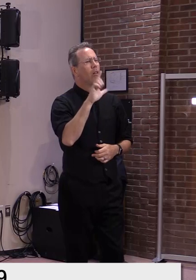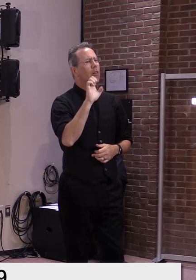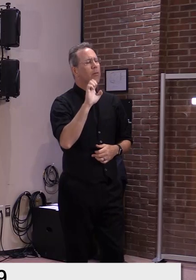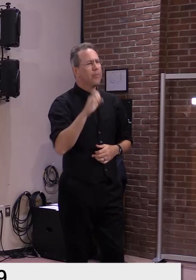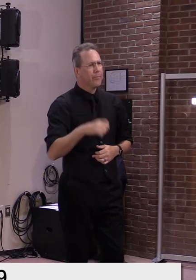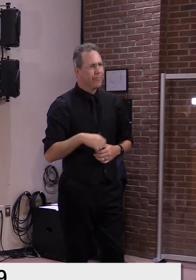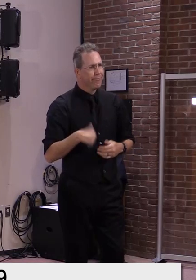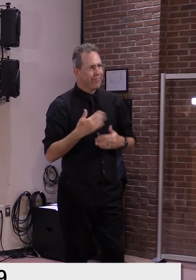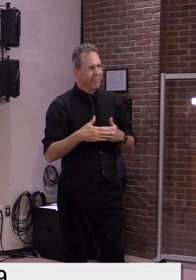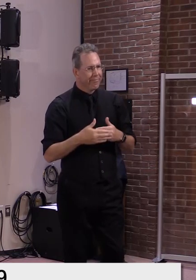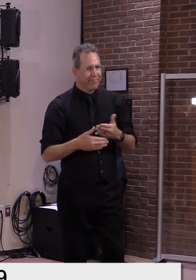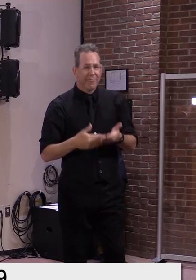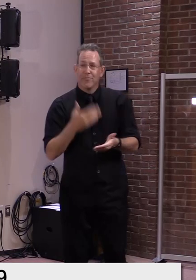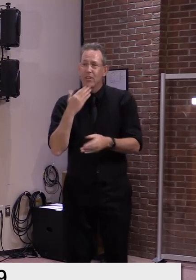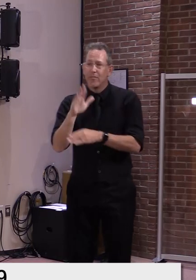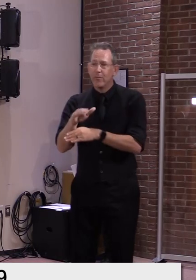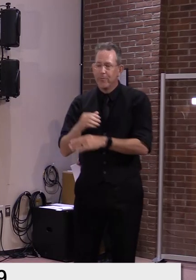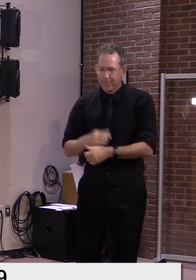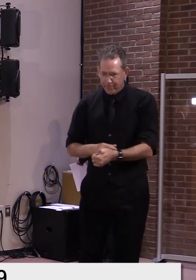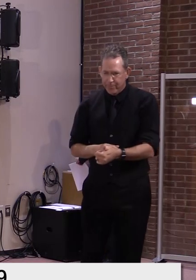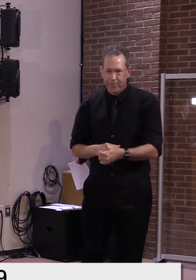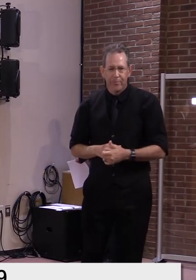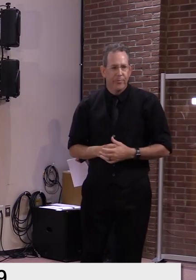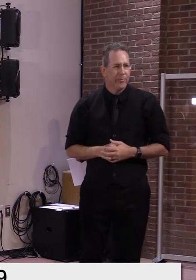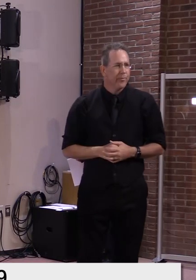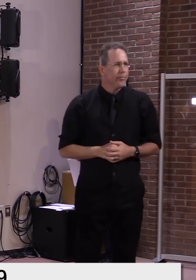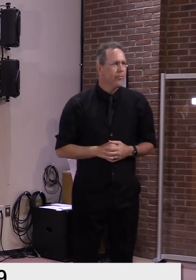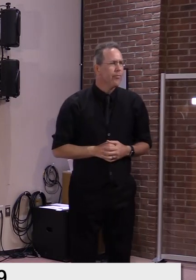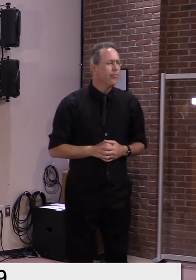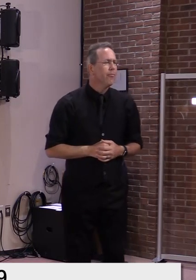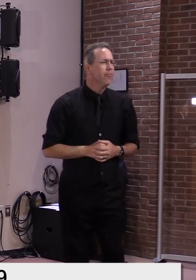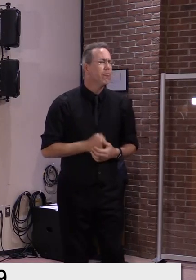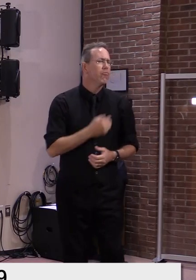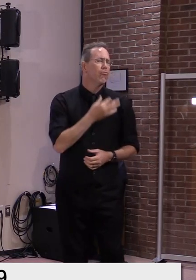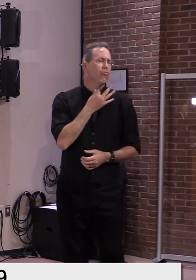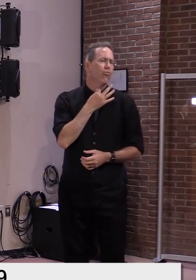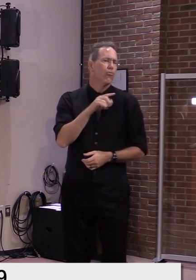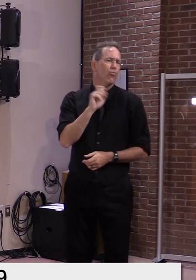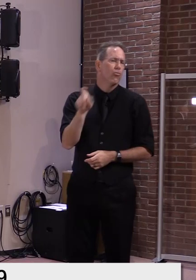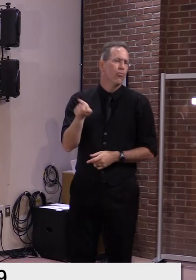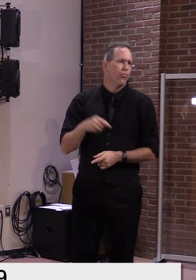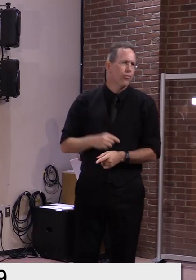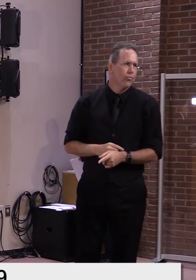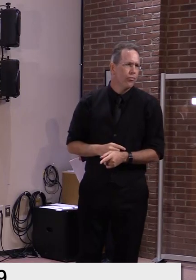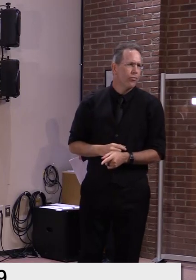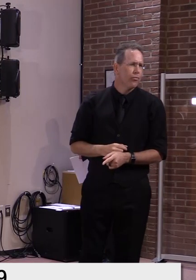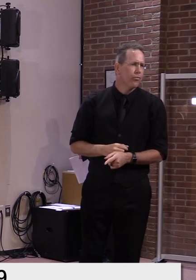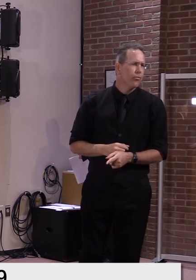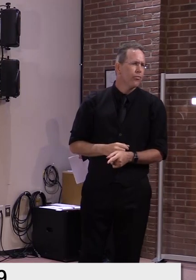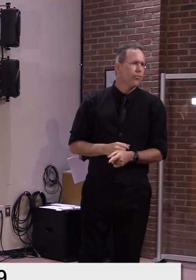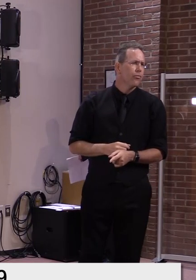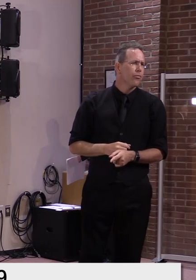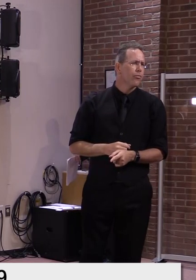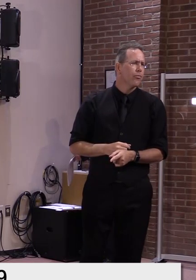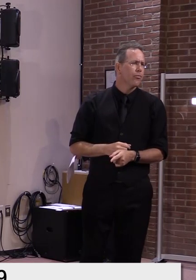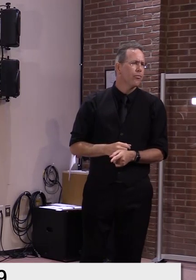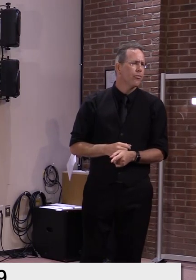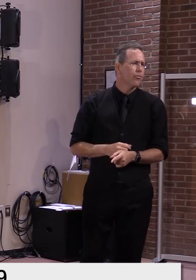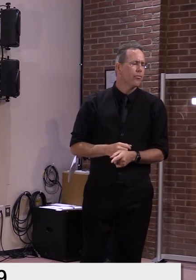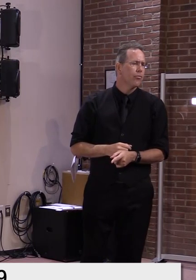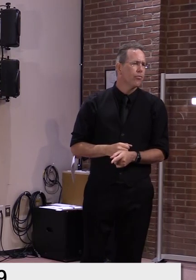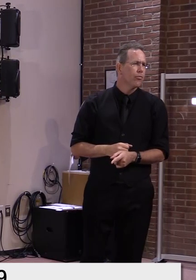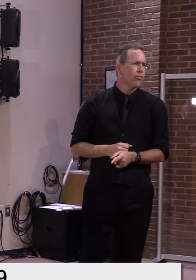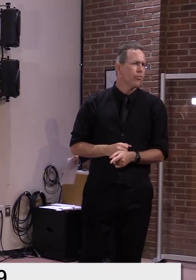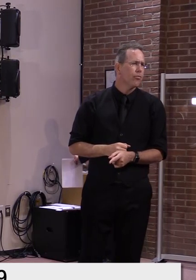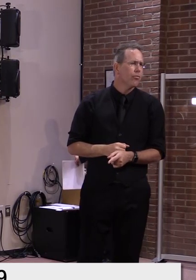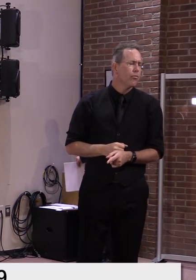Good afternoon. I'm curious, going back to the correction system,